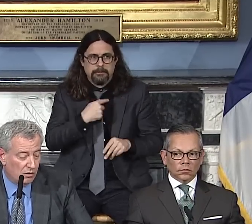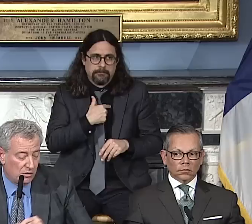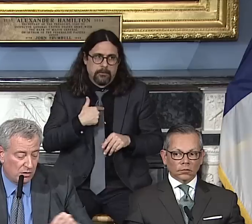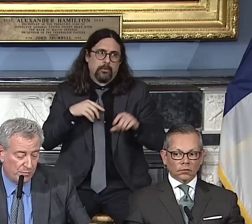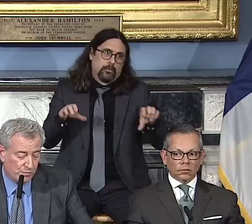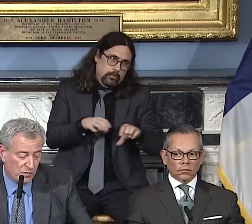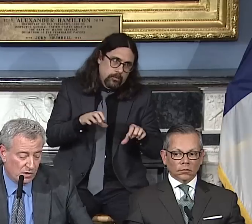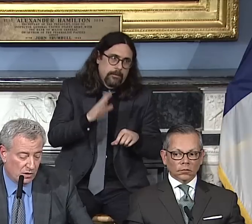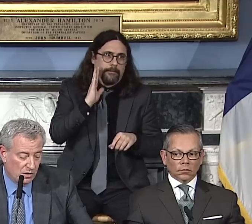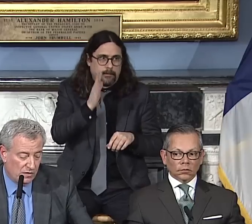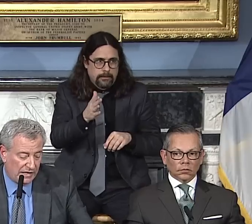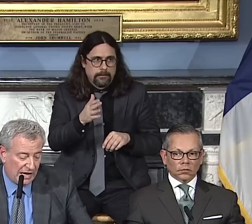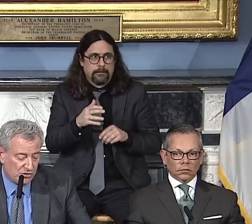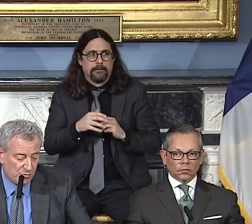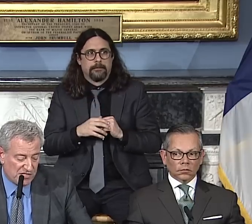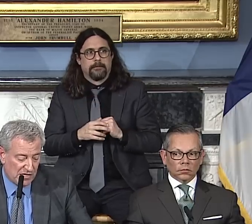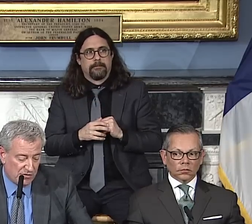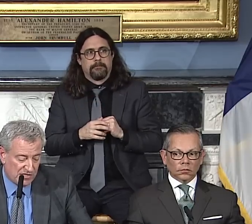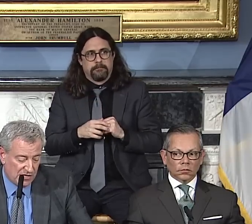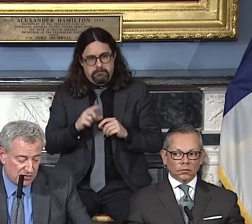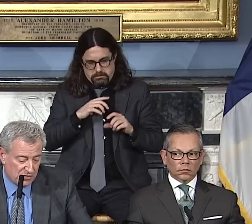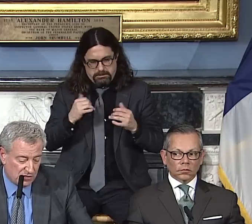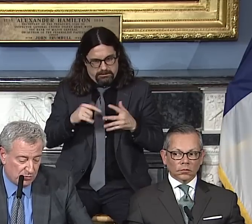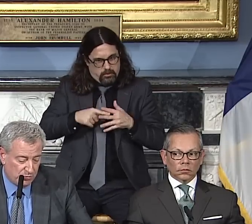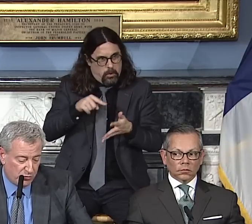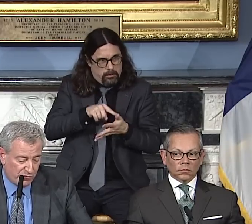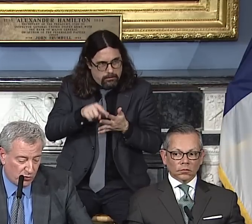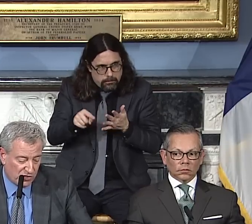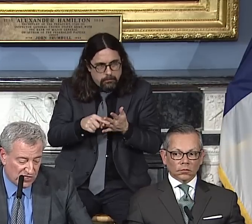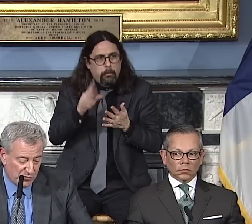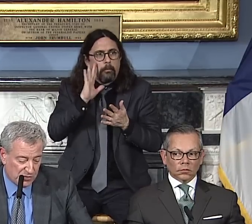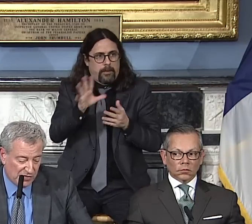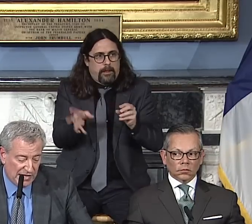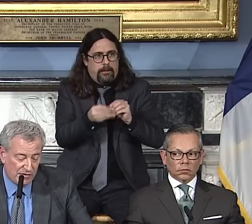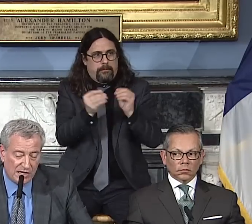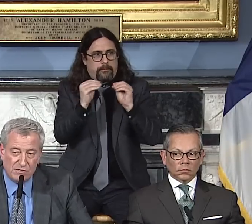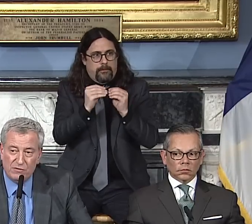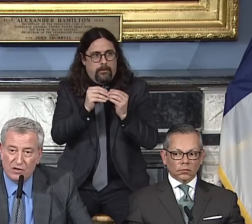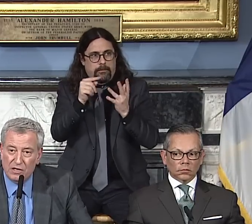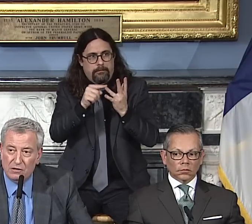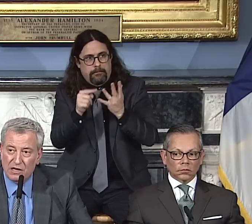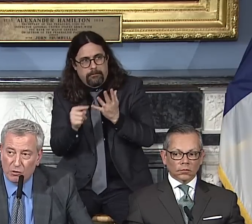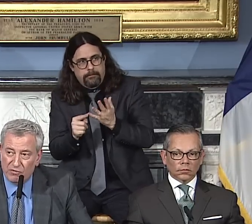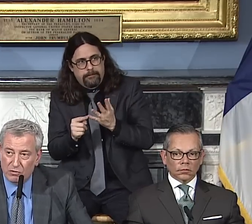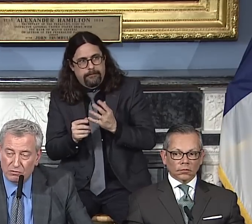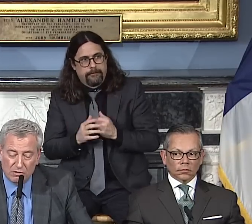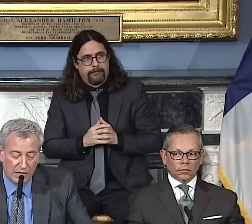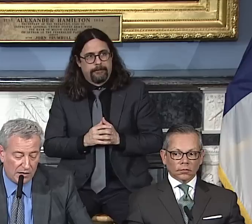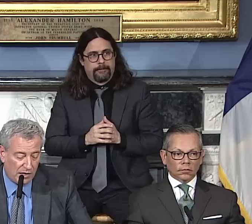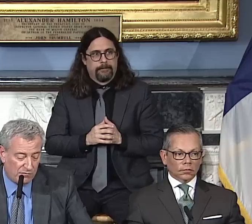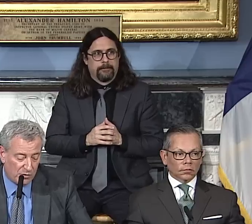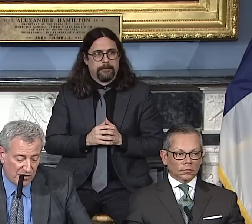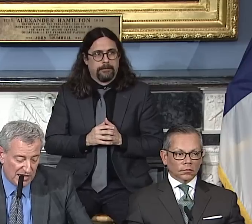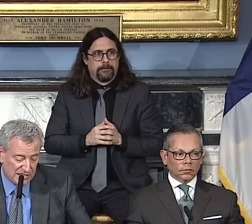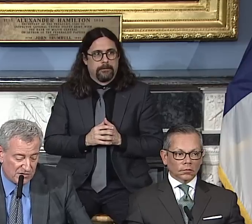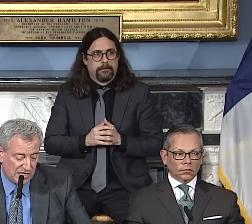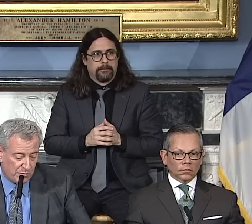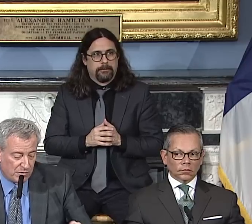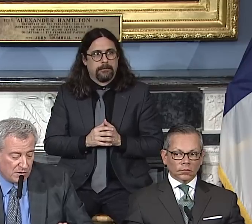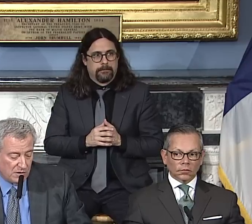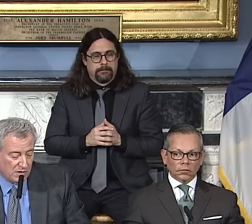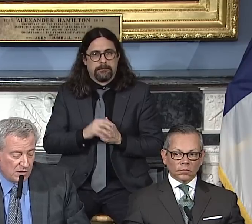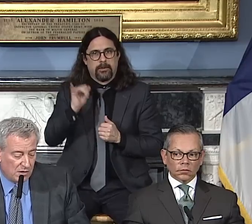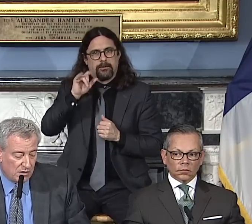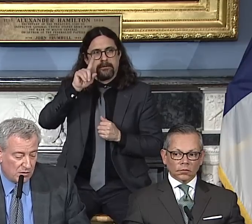more. The House of Representatives has put forward a stimulus plan that is very helpful and very positive